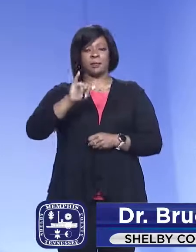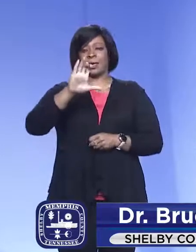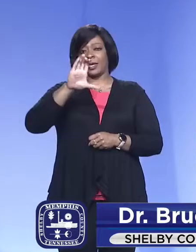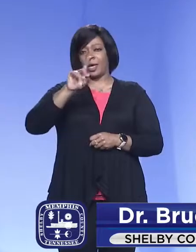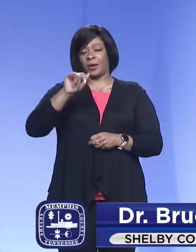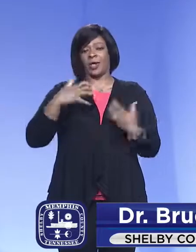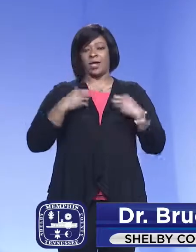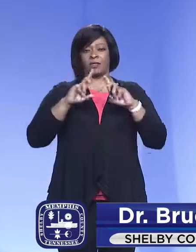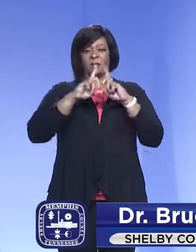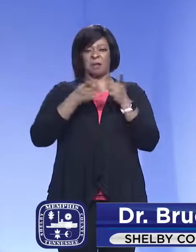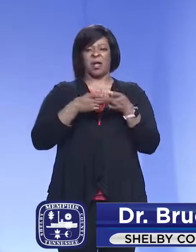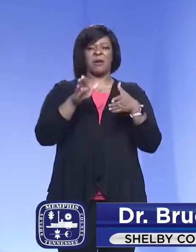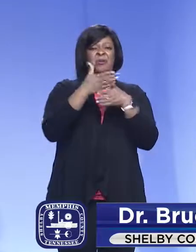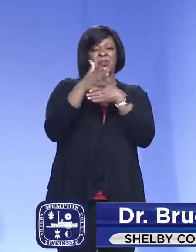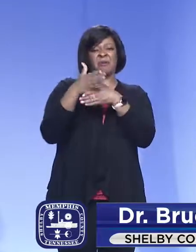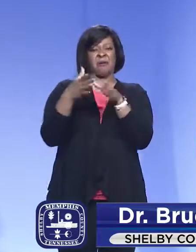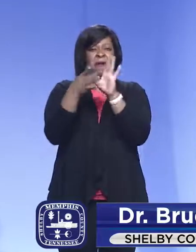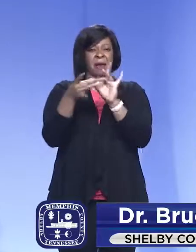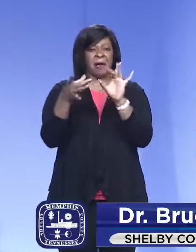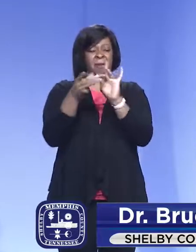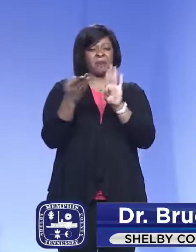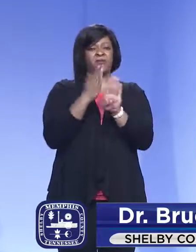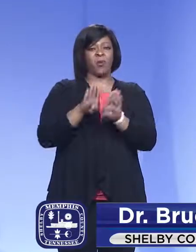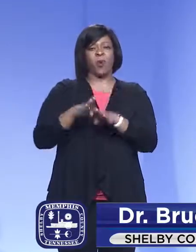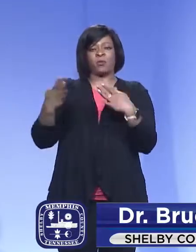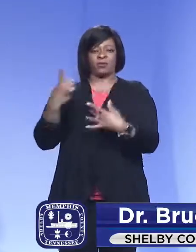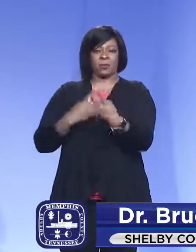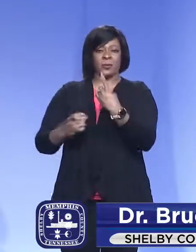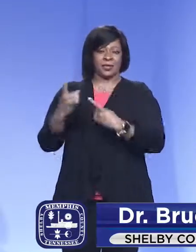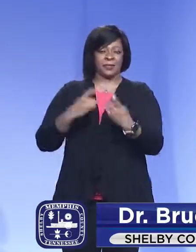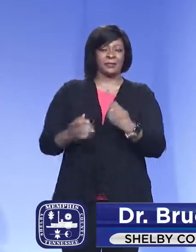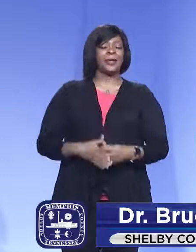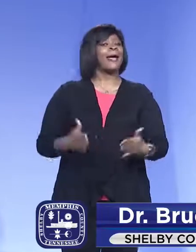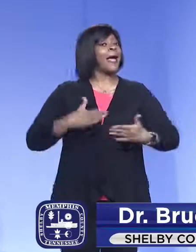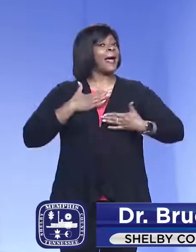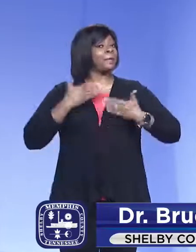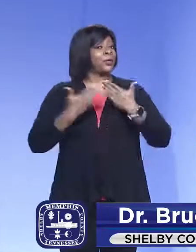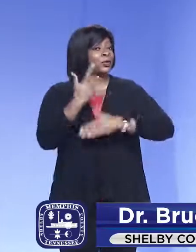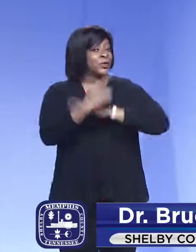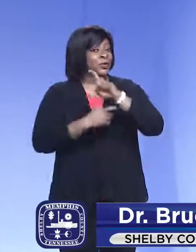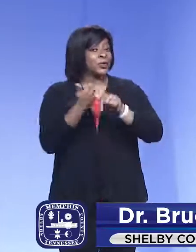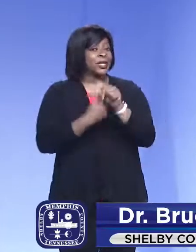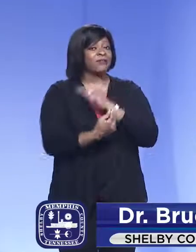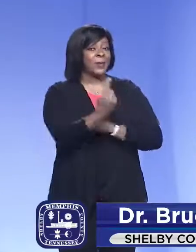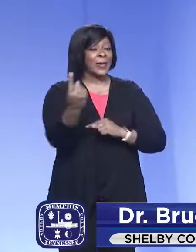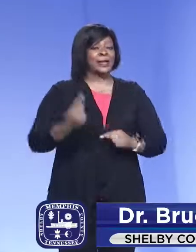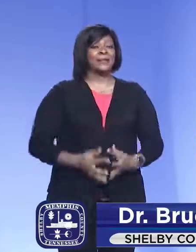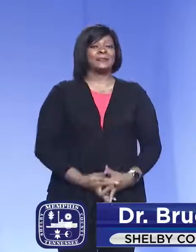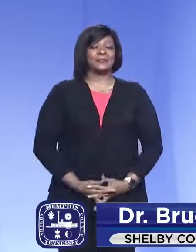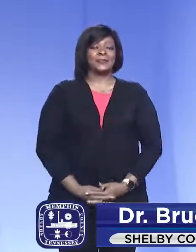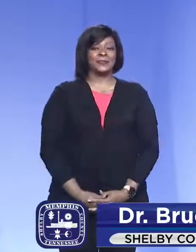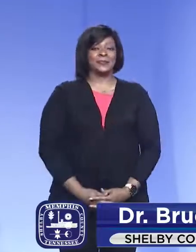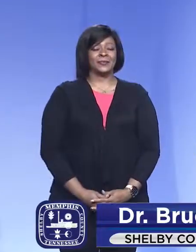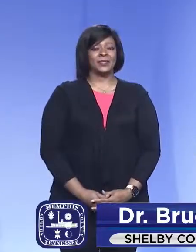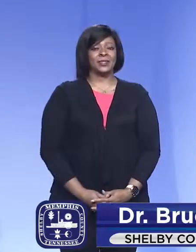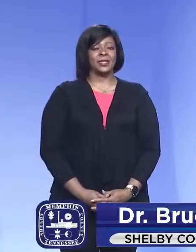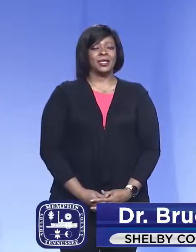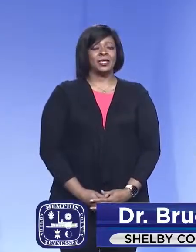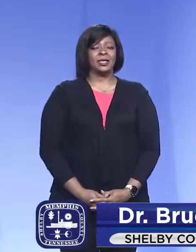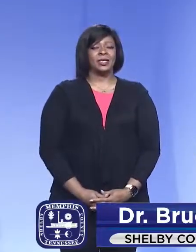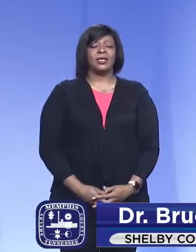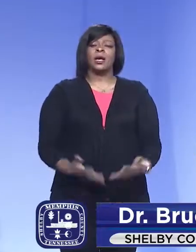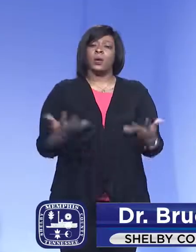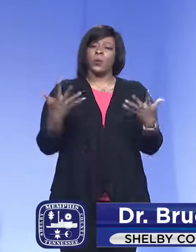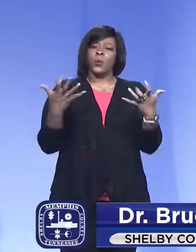few comments before we entertain questions. Happy New Year's to everyone. I want to just